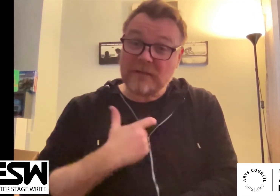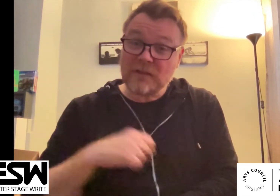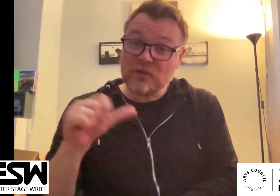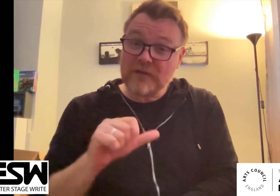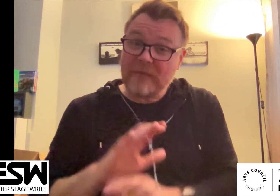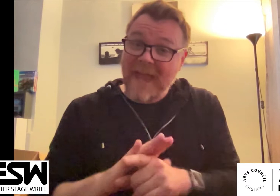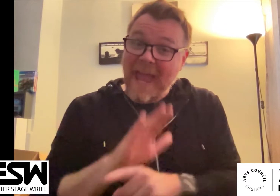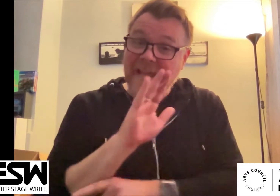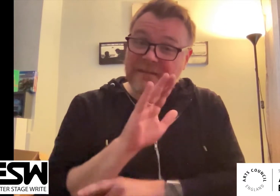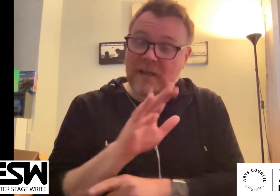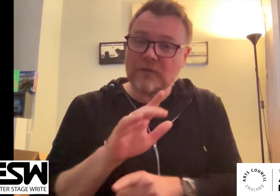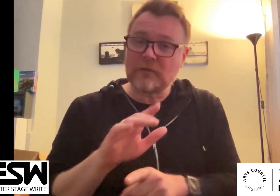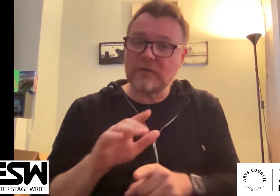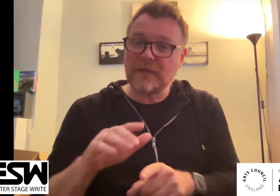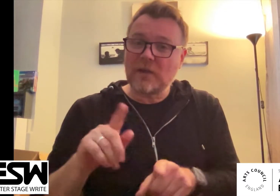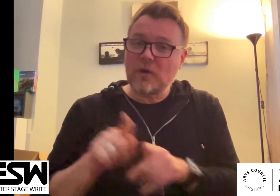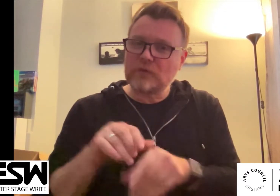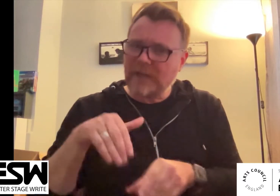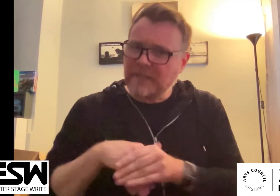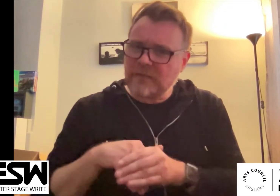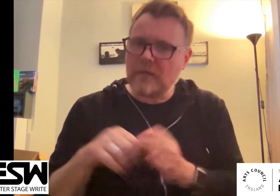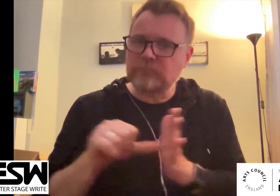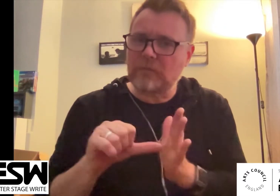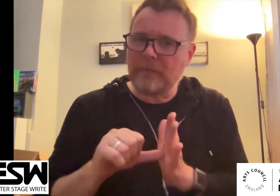character should have external as well as internal problems.